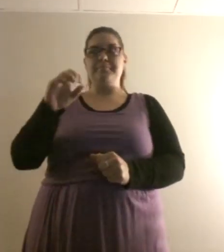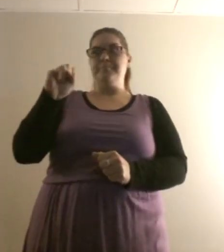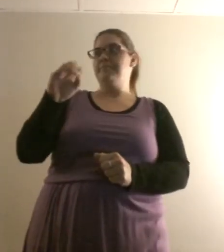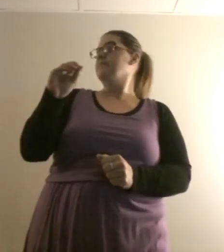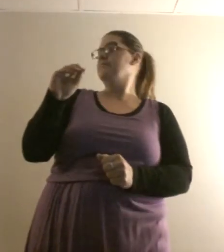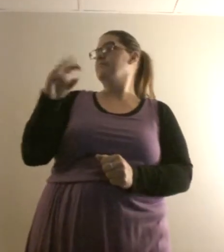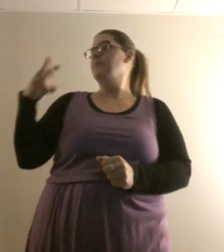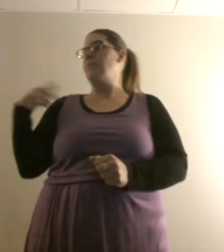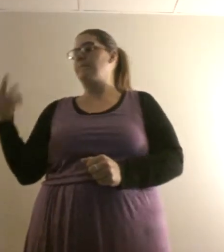to the fort